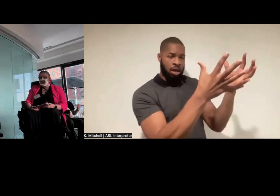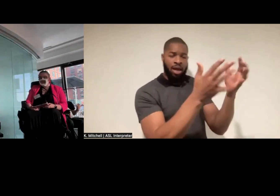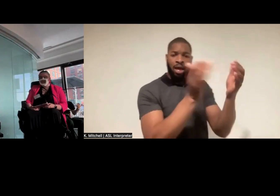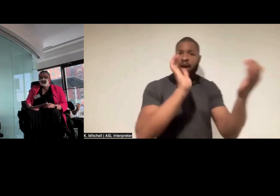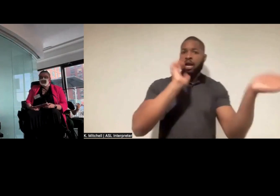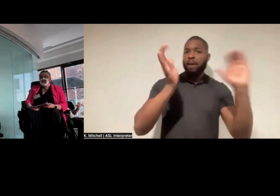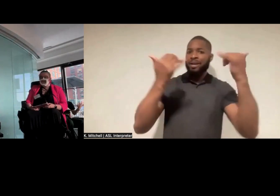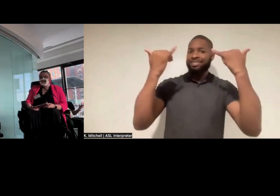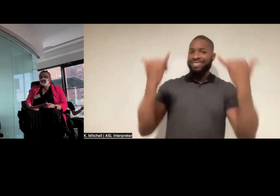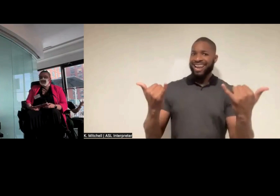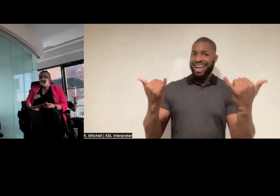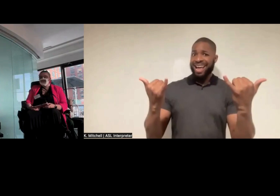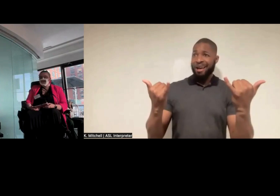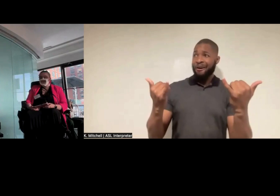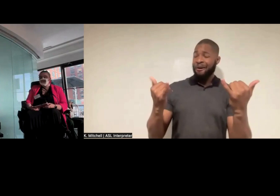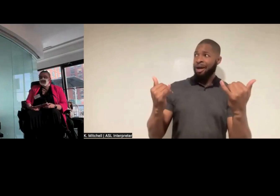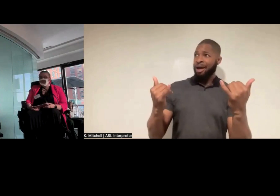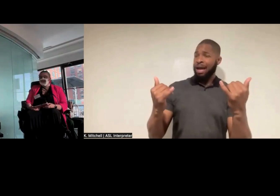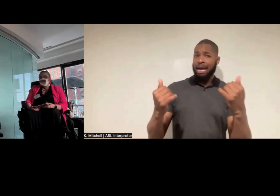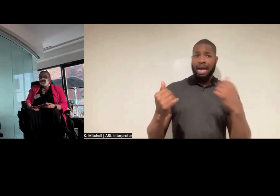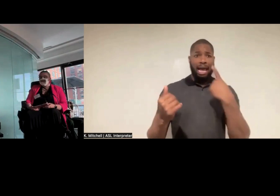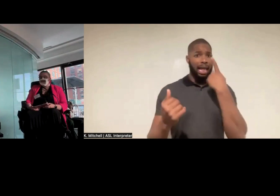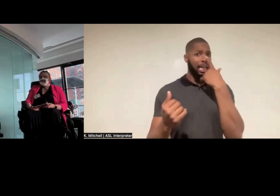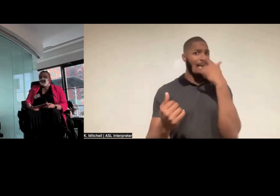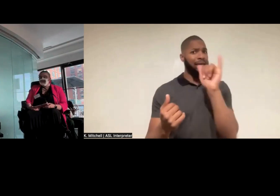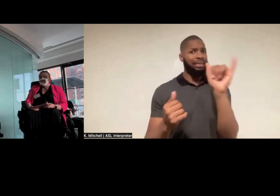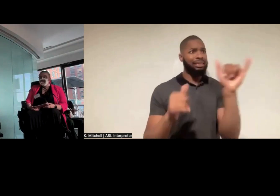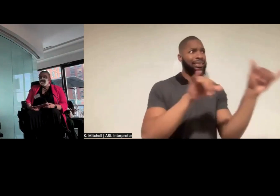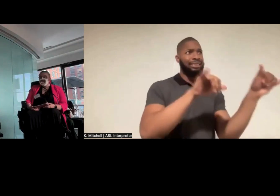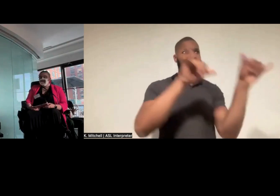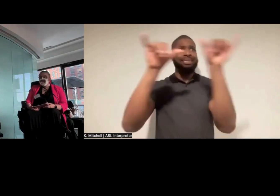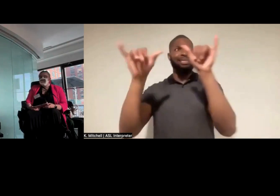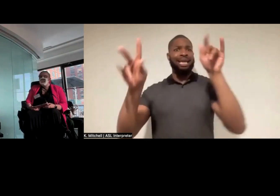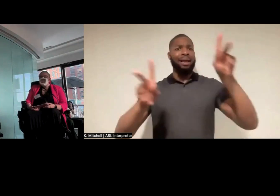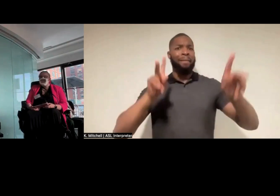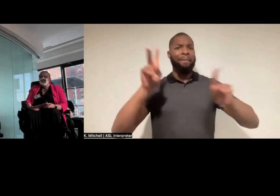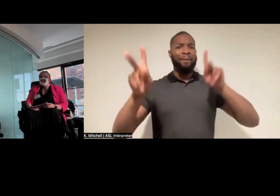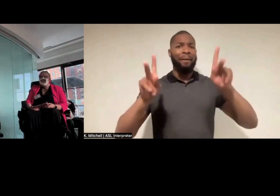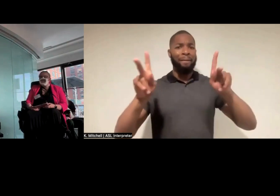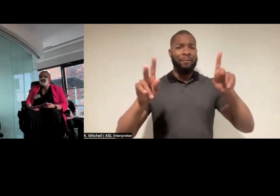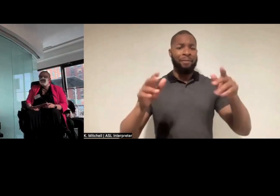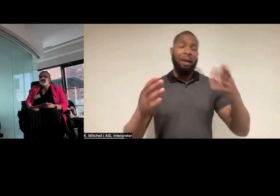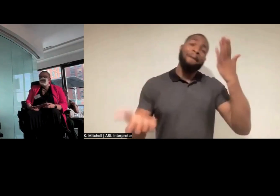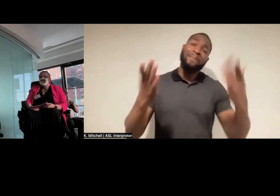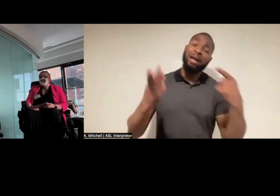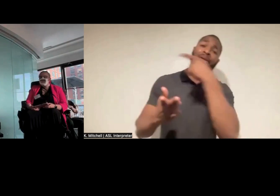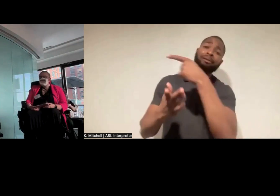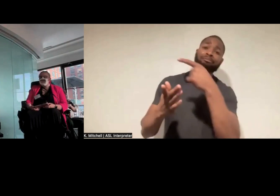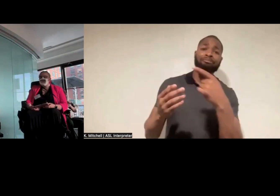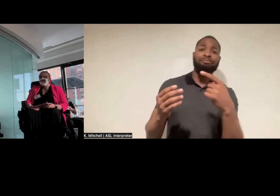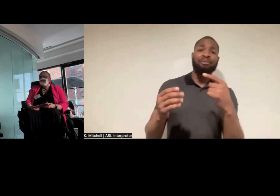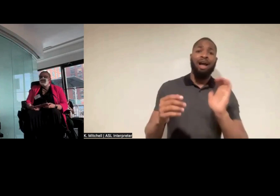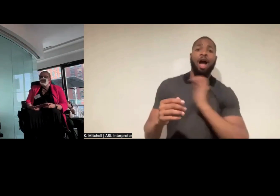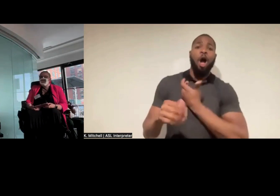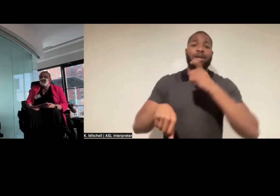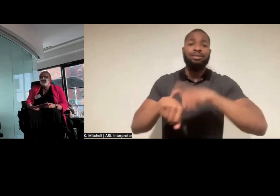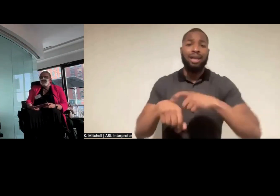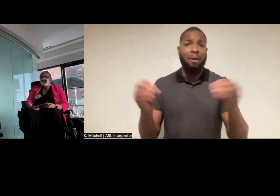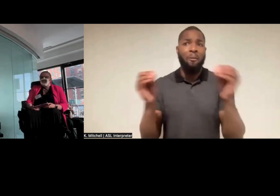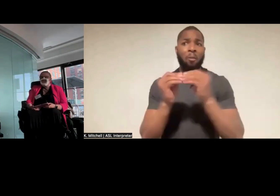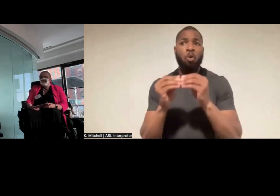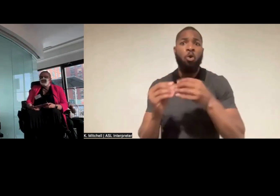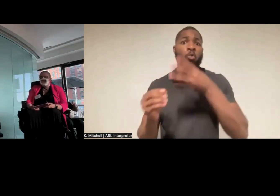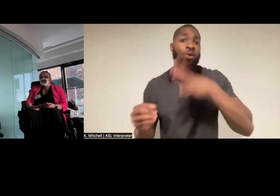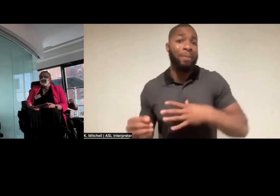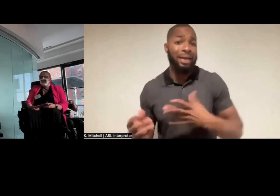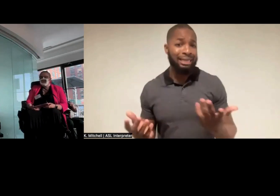that different. You know, all right, we got some more women in there, like, and maybe some nice computers, but I don't